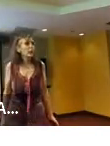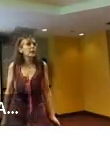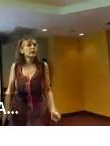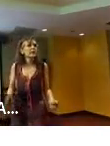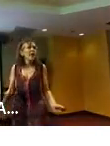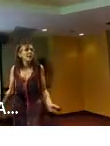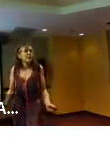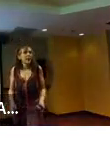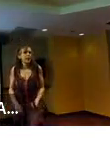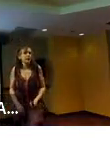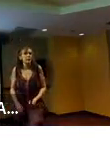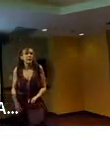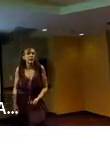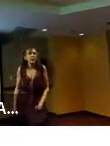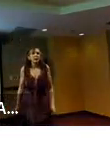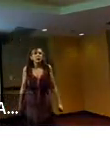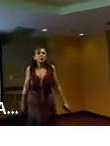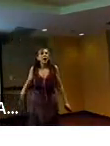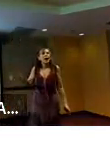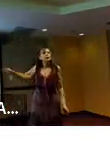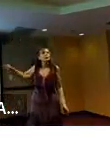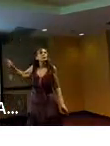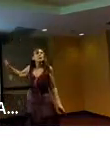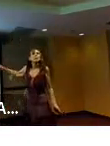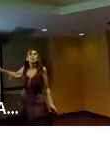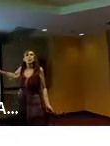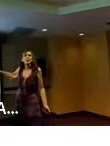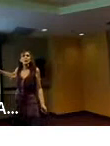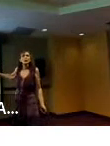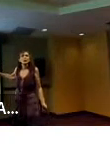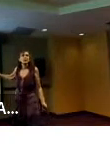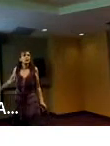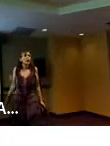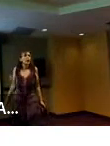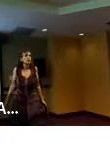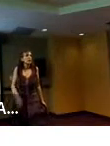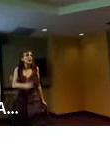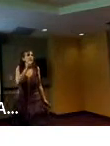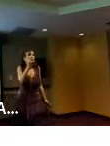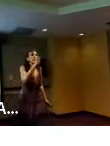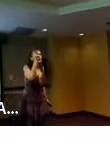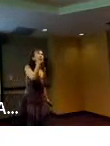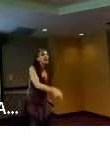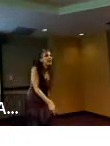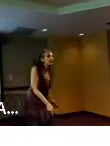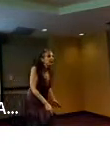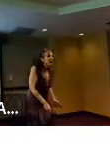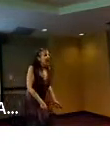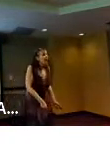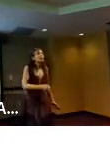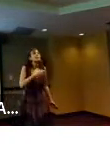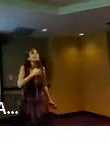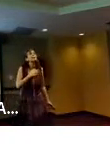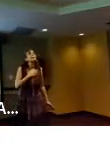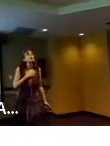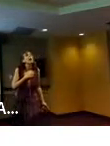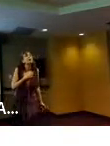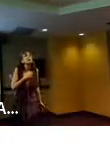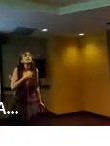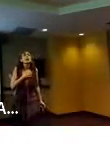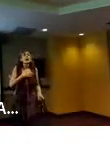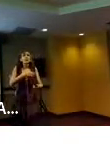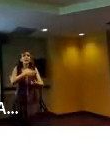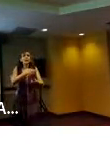planet, which is fascinating to me. So we have to remember when we use these terms, what they really mean and what they